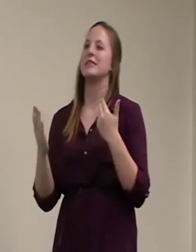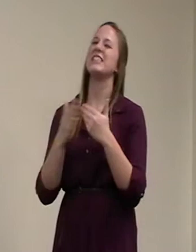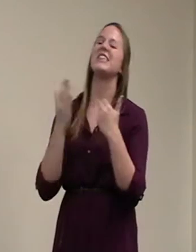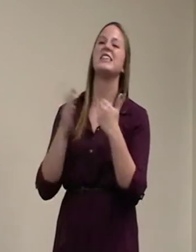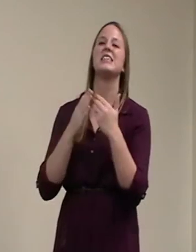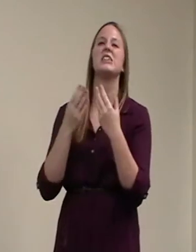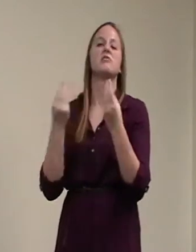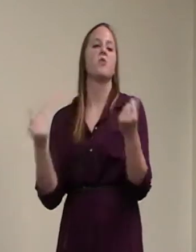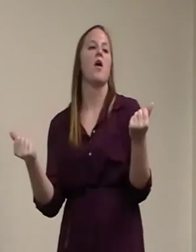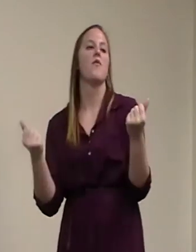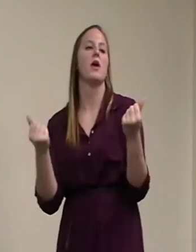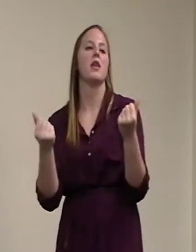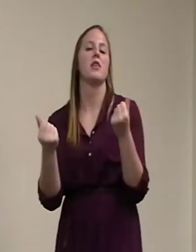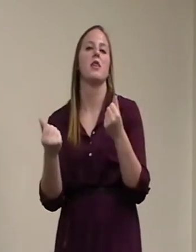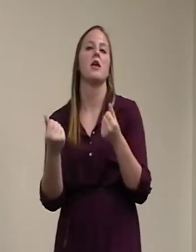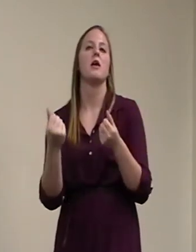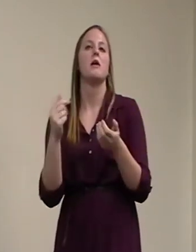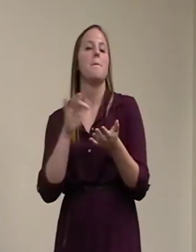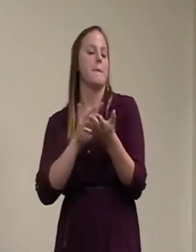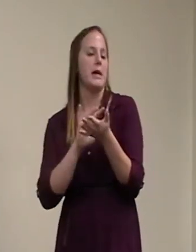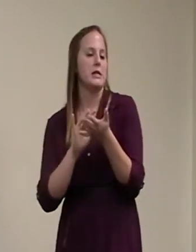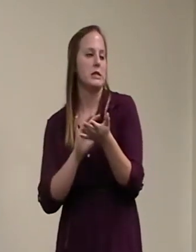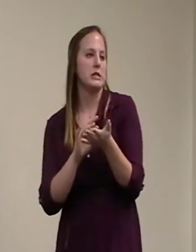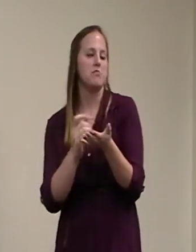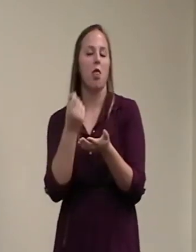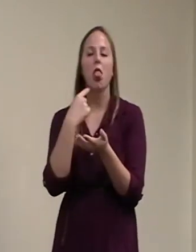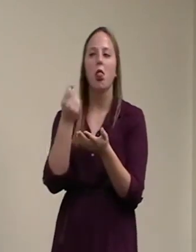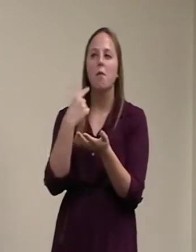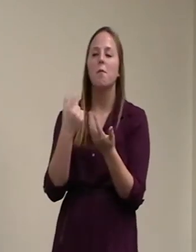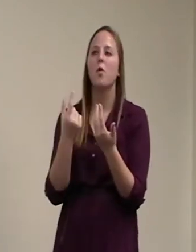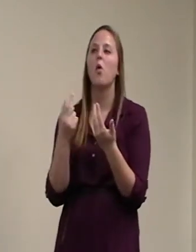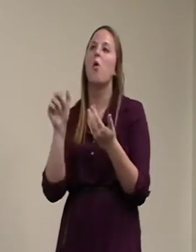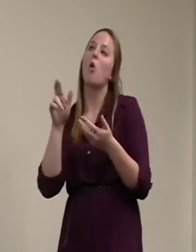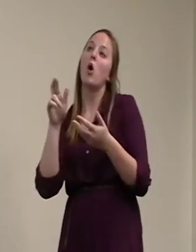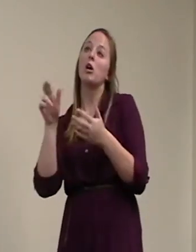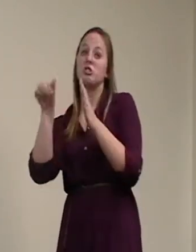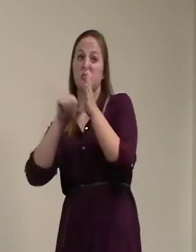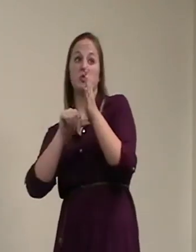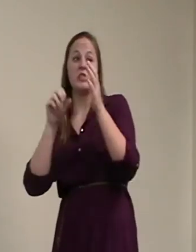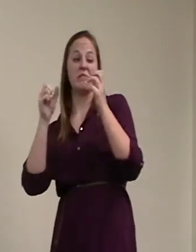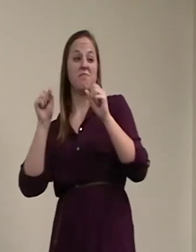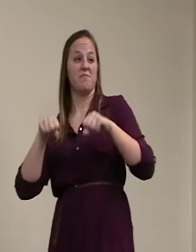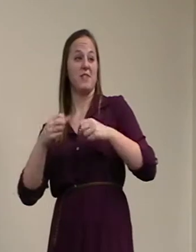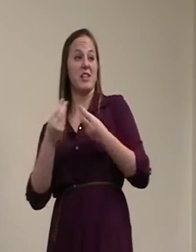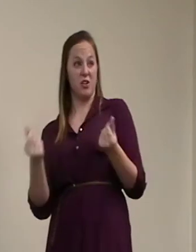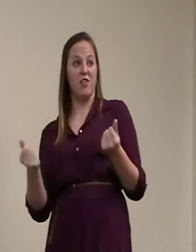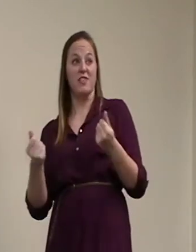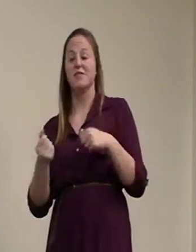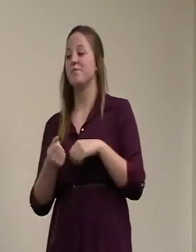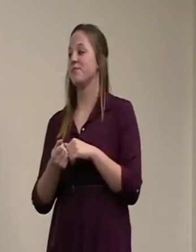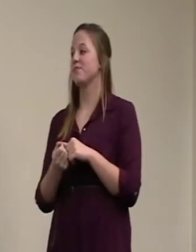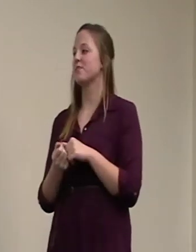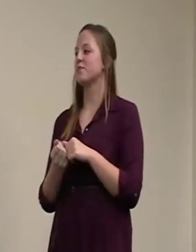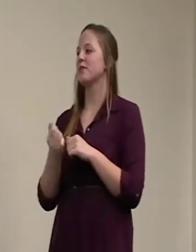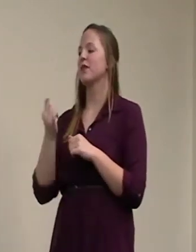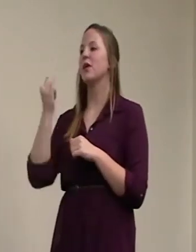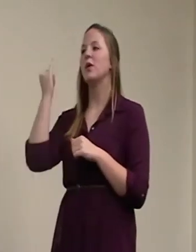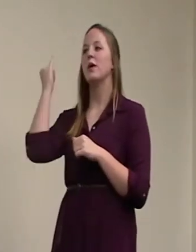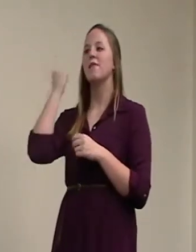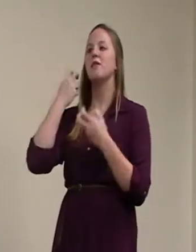surgery than the inner ear types of hearing losses. So when you have damage to the inner ear structures, those are least likely